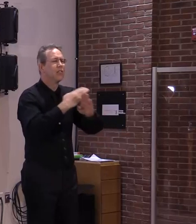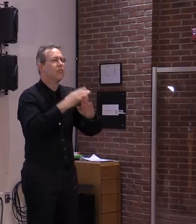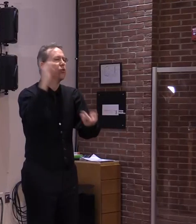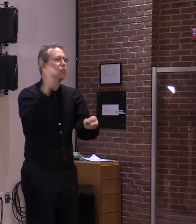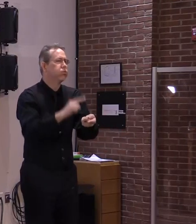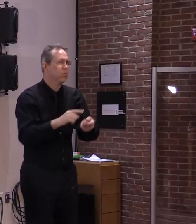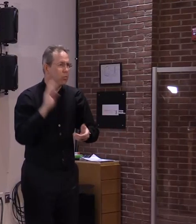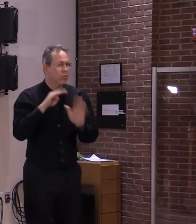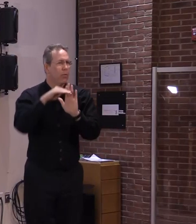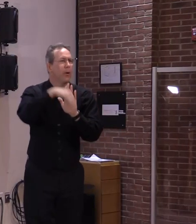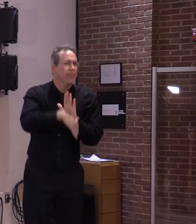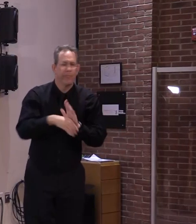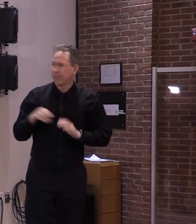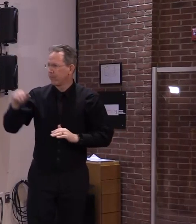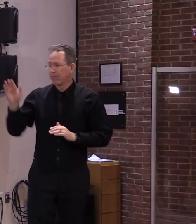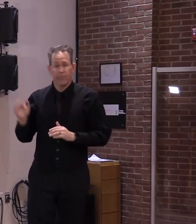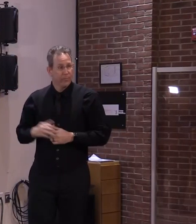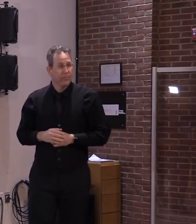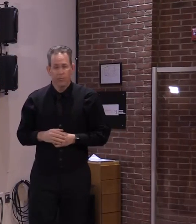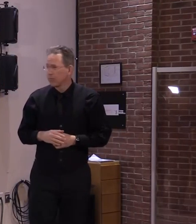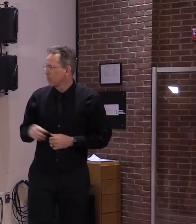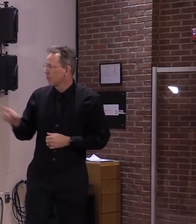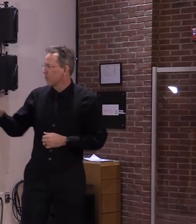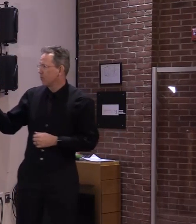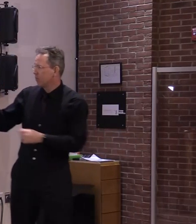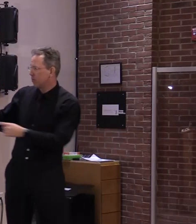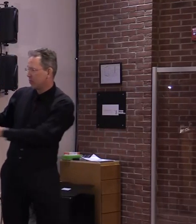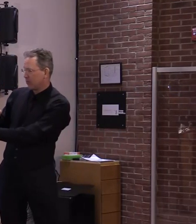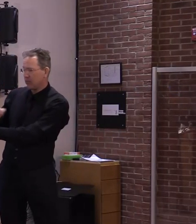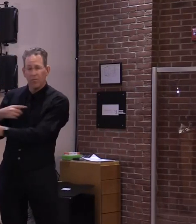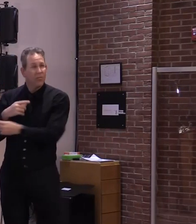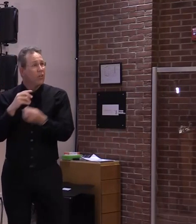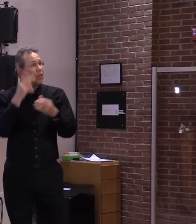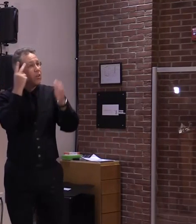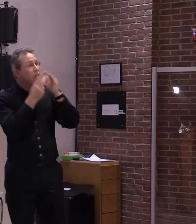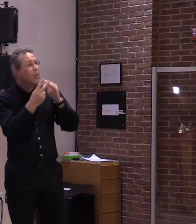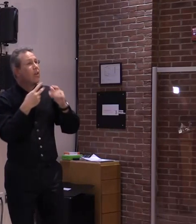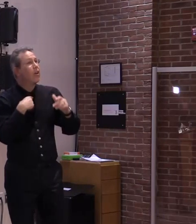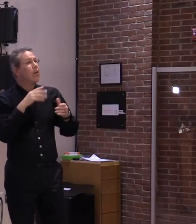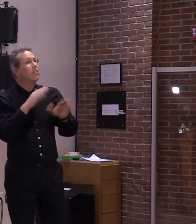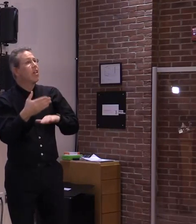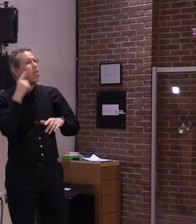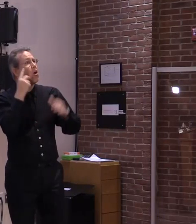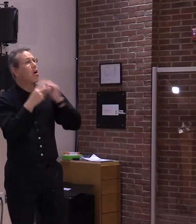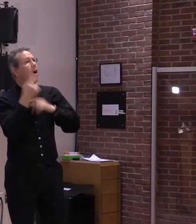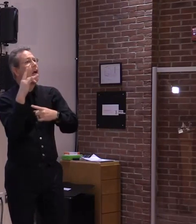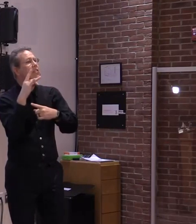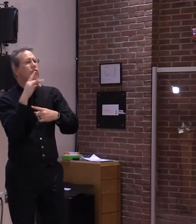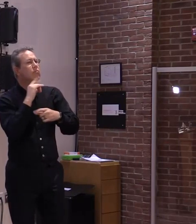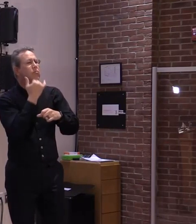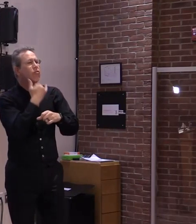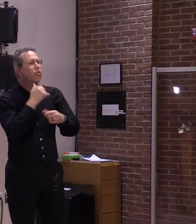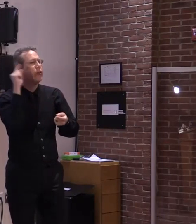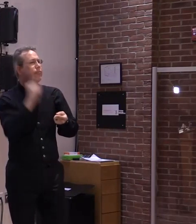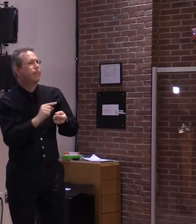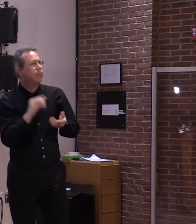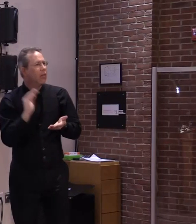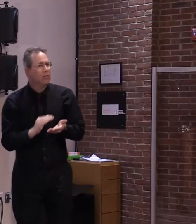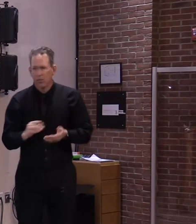March compared to February, although the deaths in March will be higher than what we had forecasted at the start of the